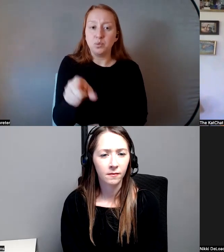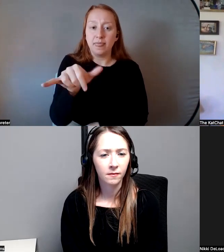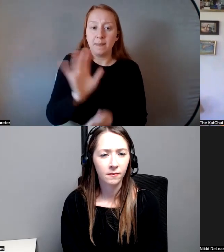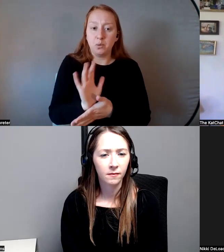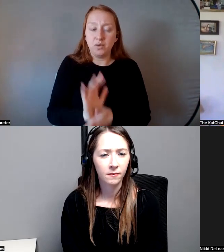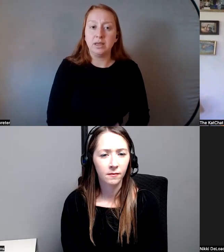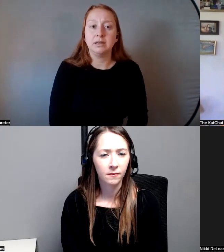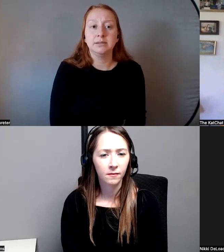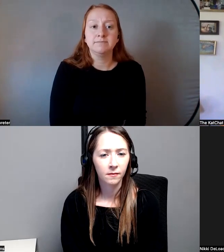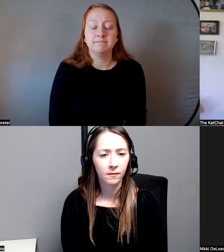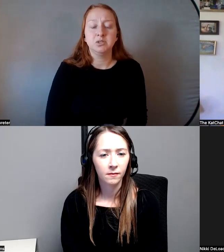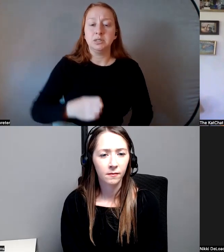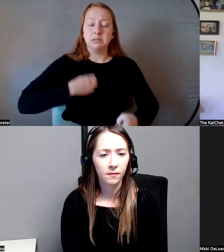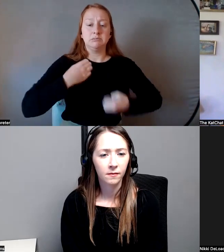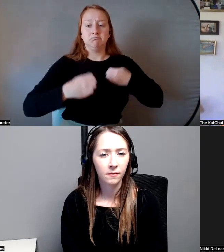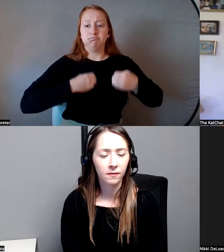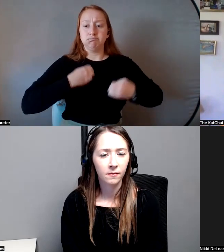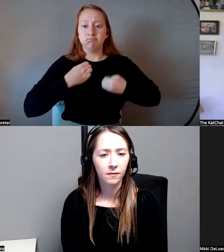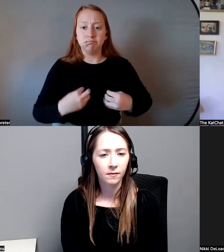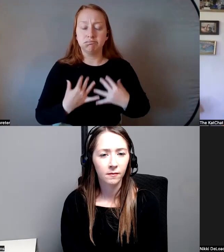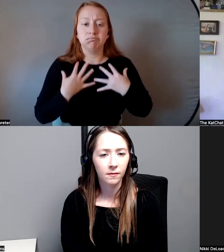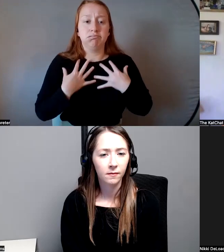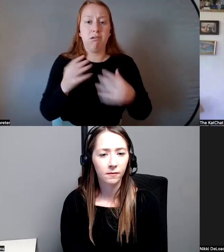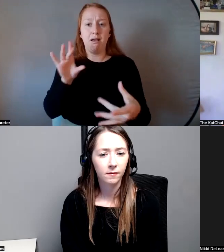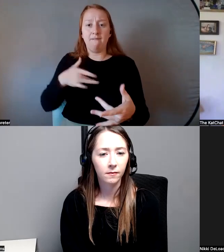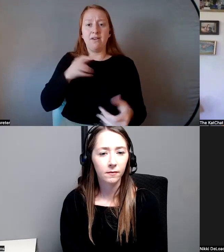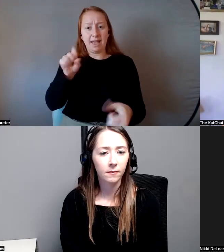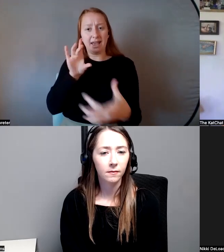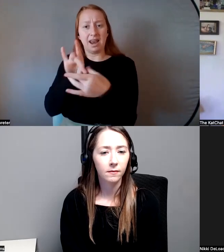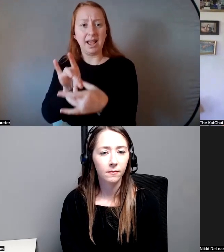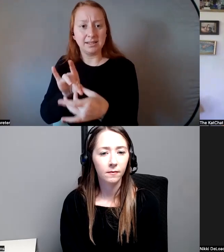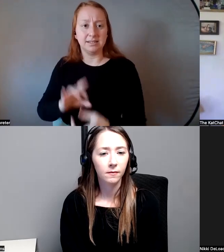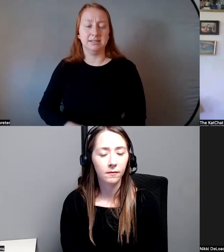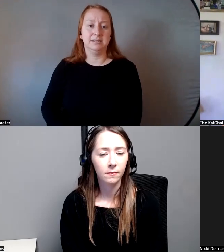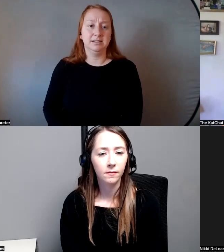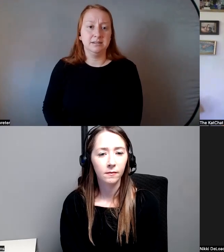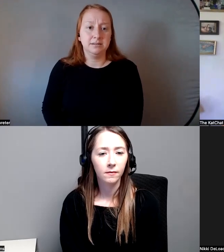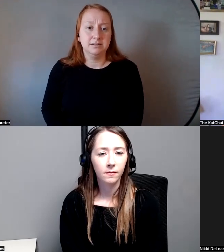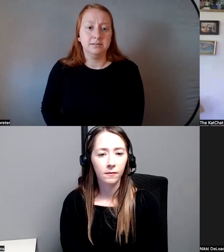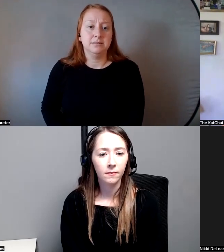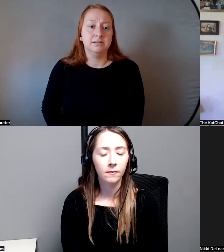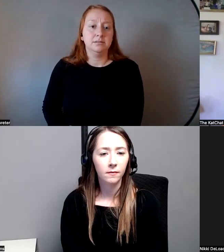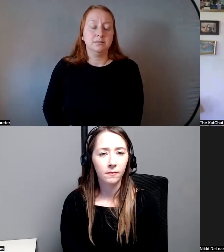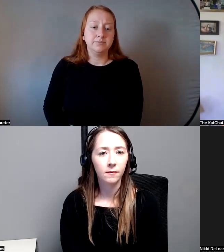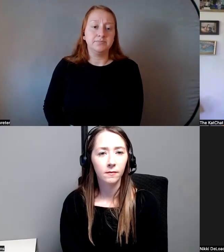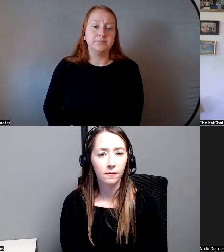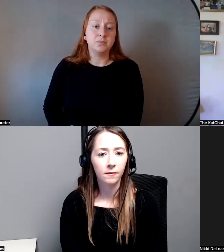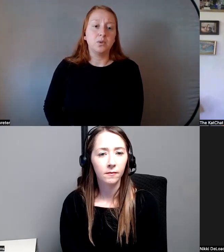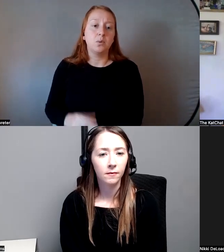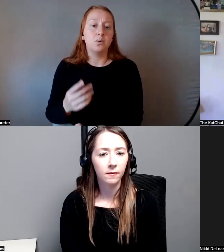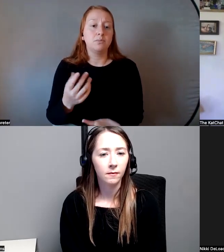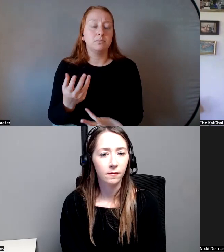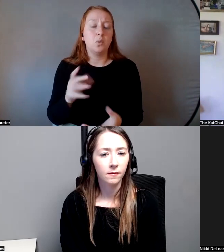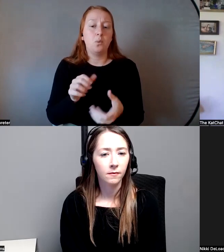all kinds of emotion with you because read some articles and read some podcasts, and that was the movie